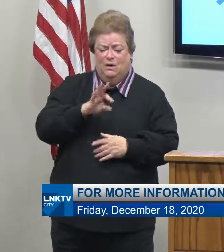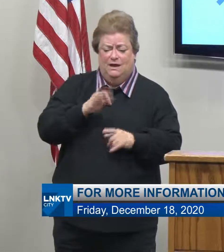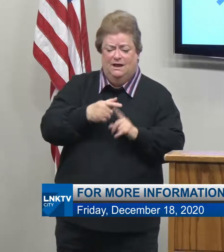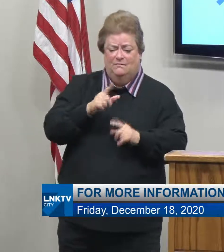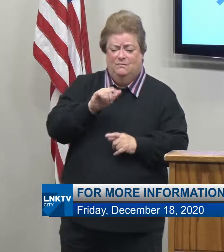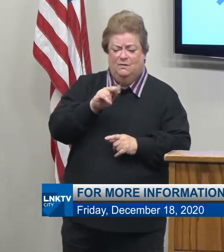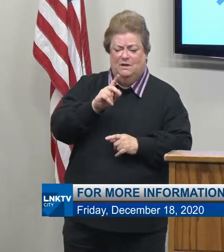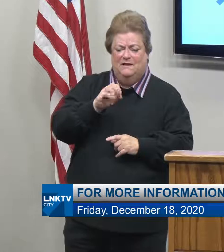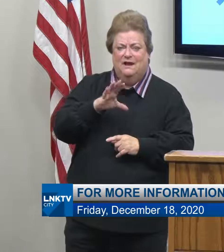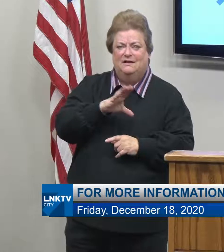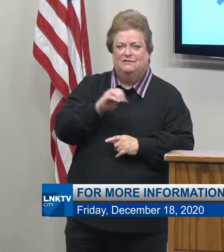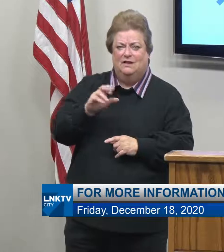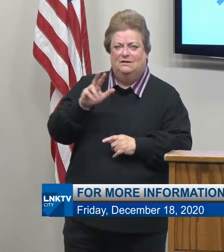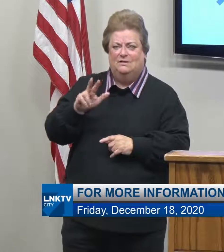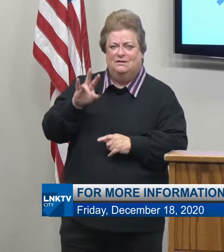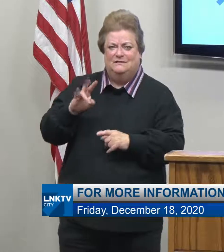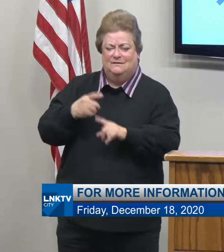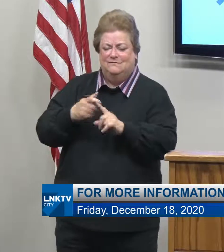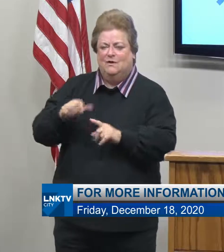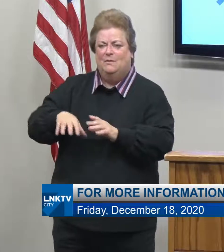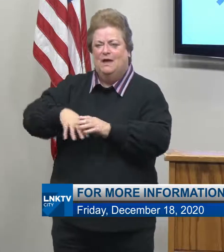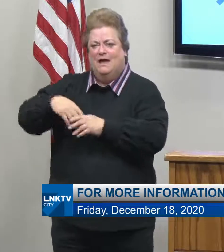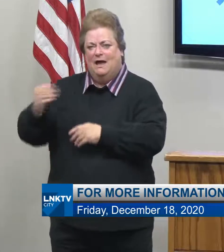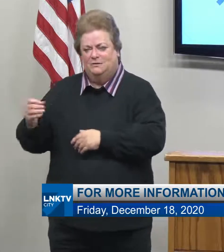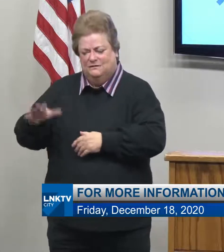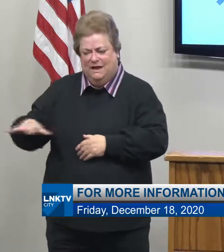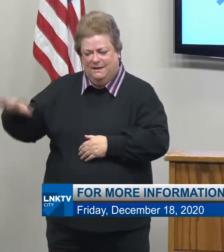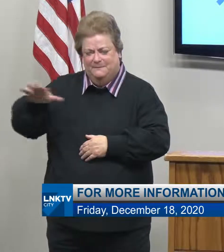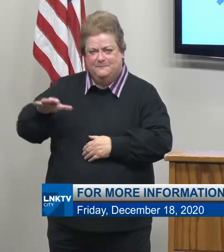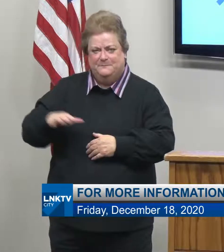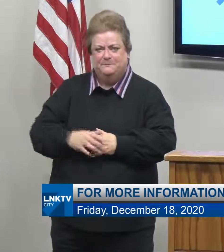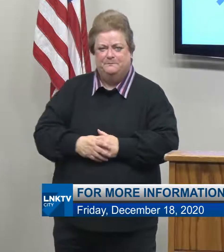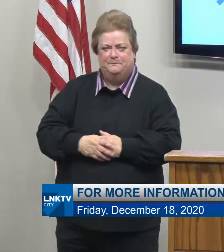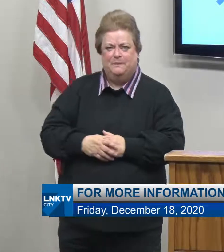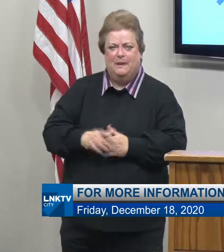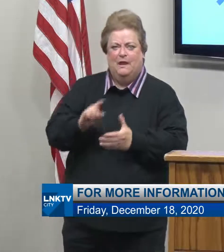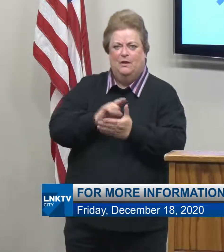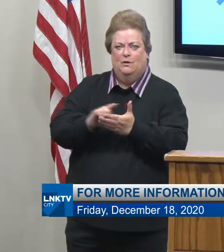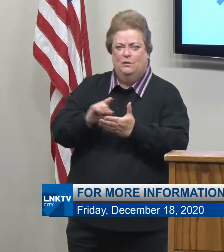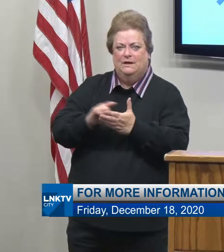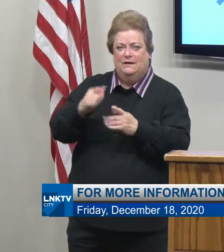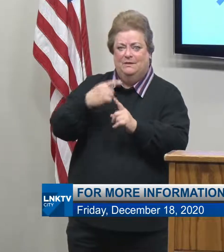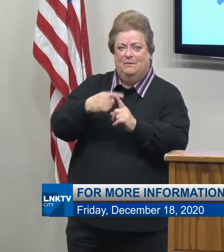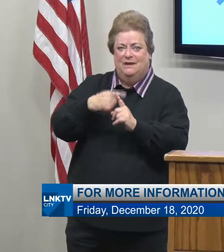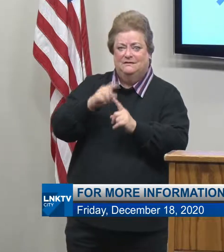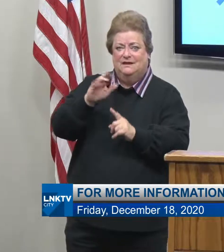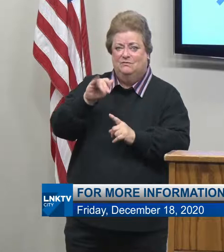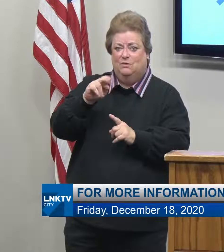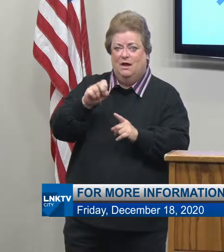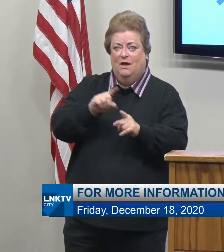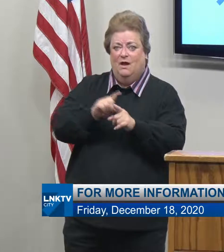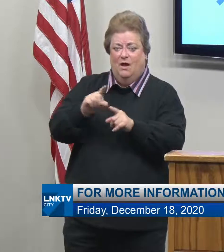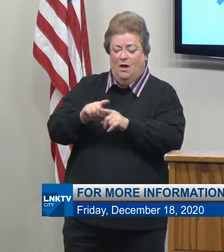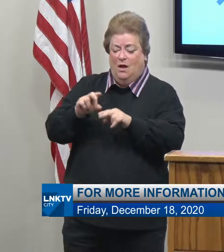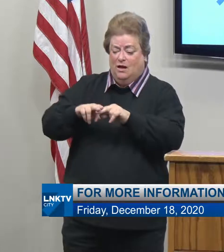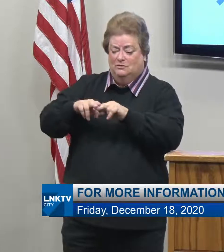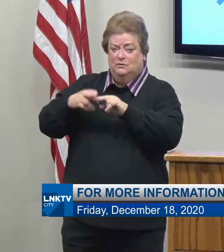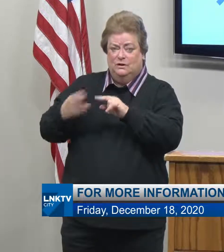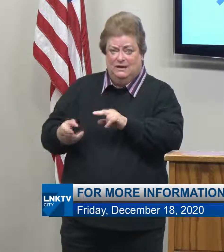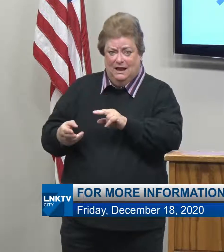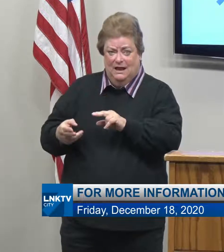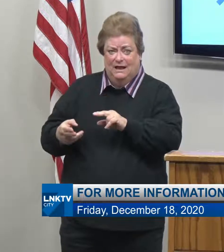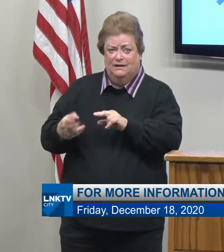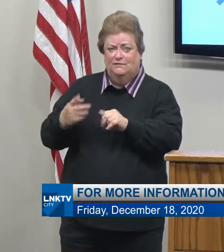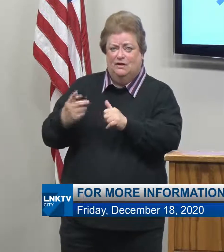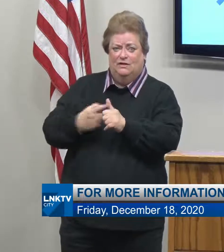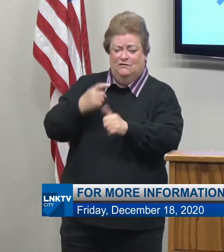residents, and 37 are from other communities. The weekly positivity rate also declined significantly for the